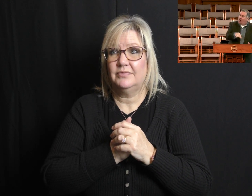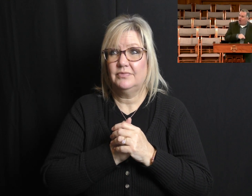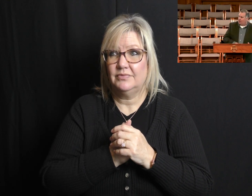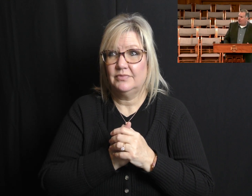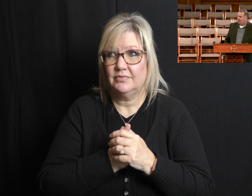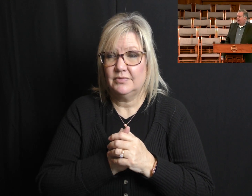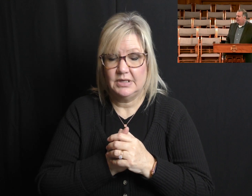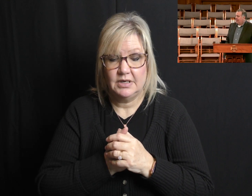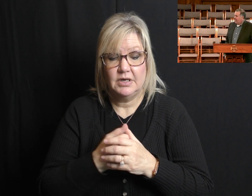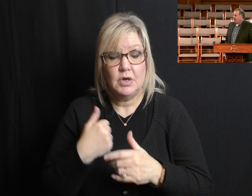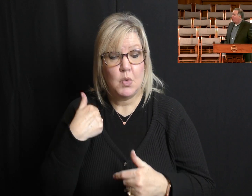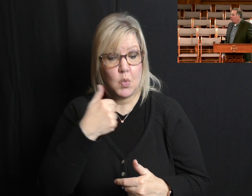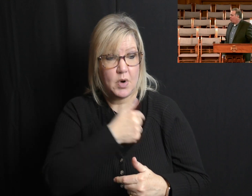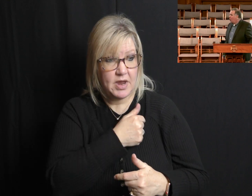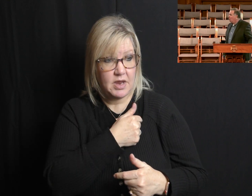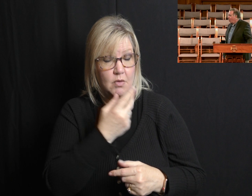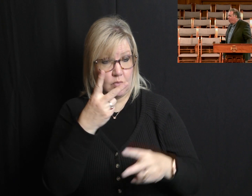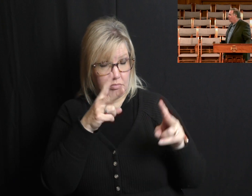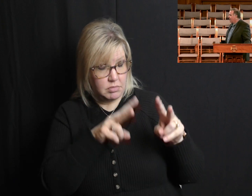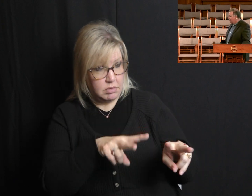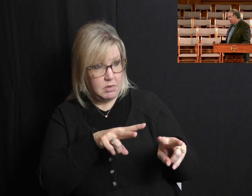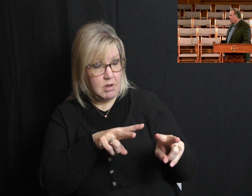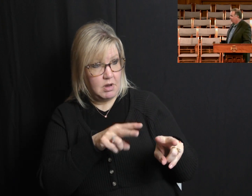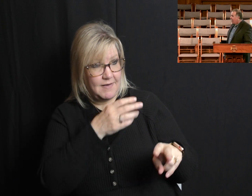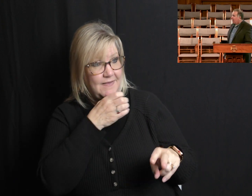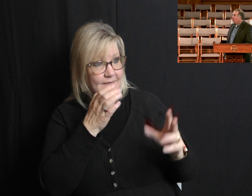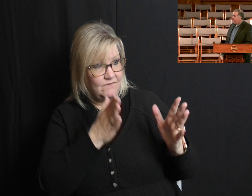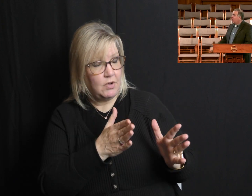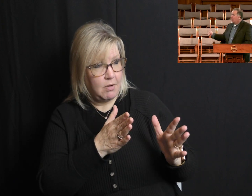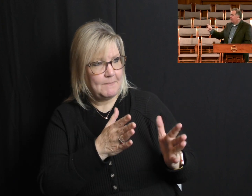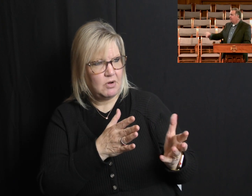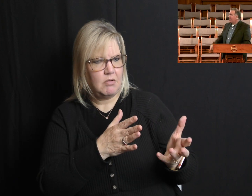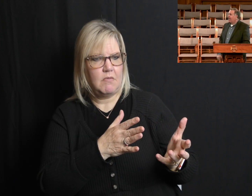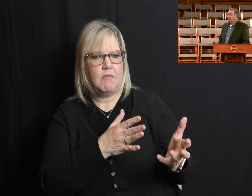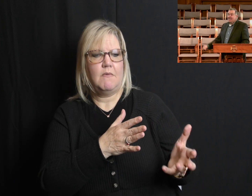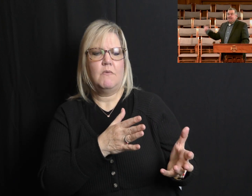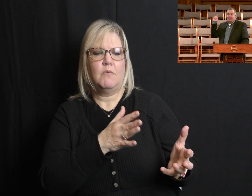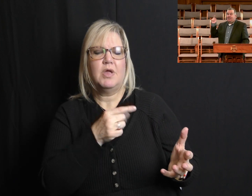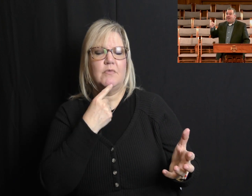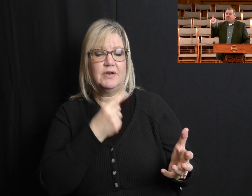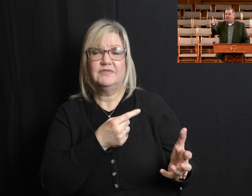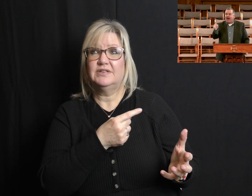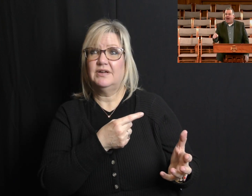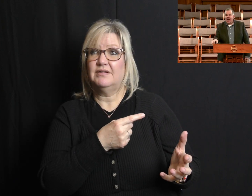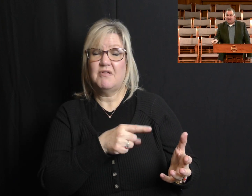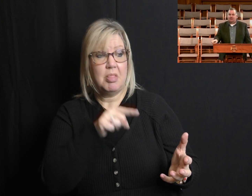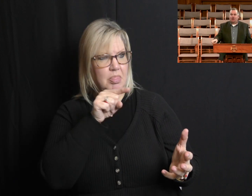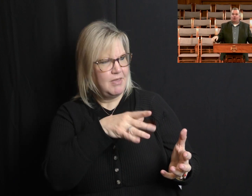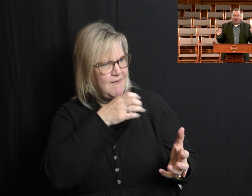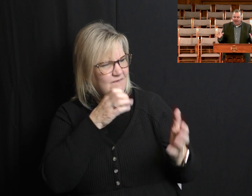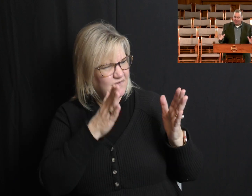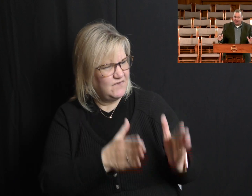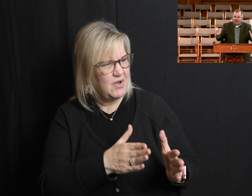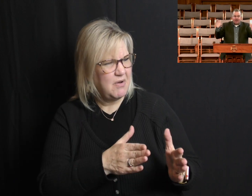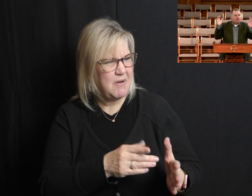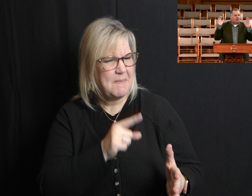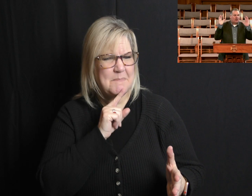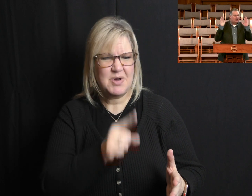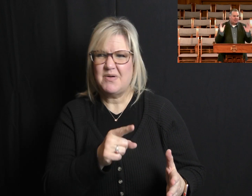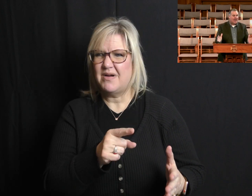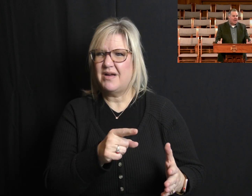this farmer in our own worldly mindset and we would have said, this guy is a